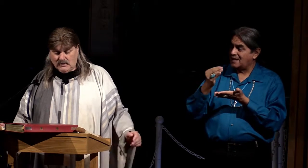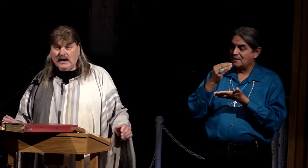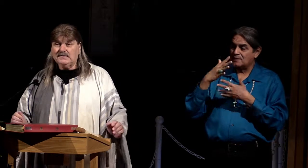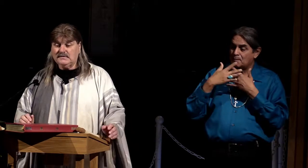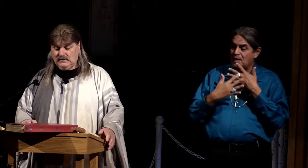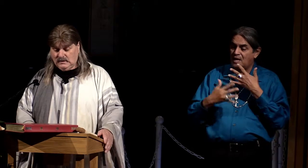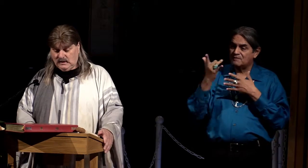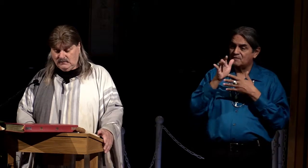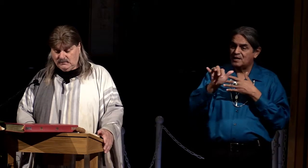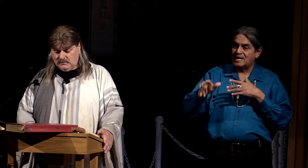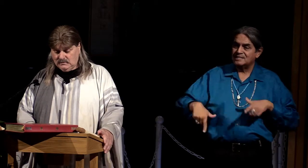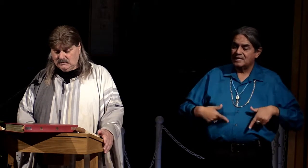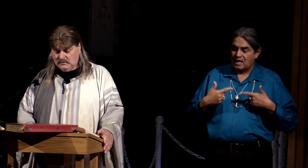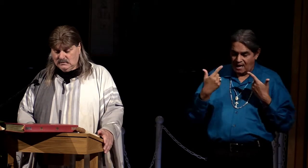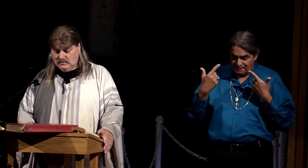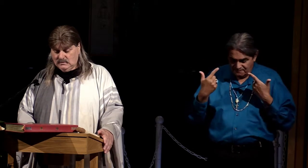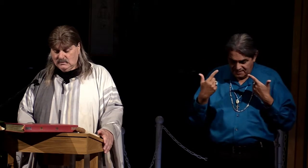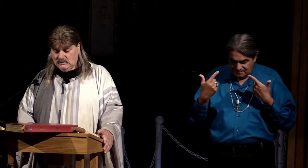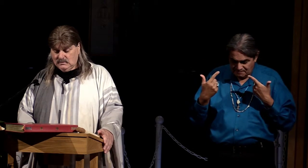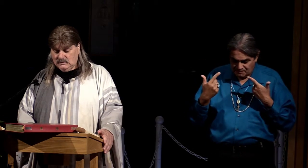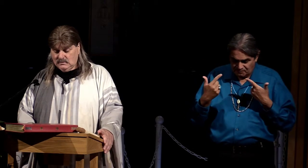of everlasting life.